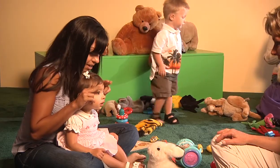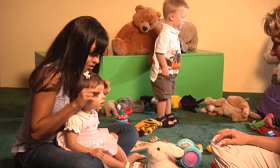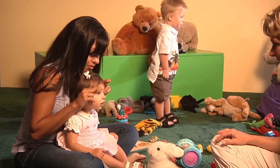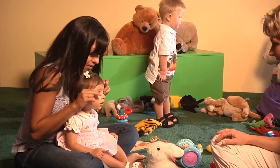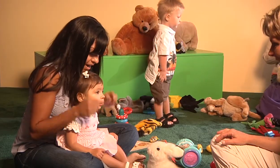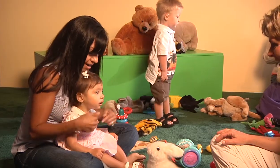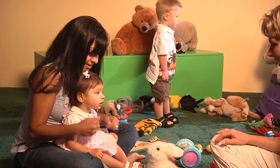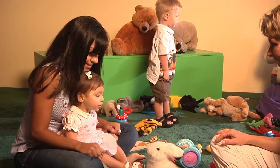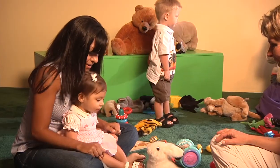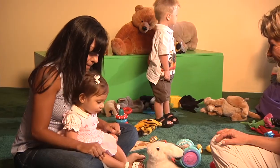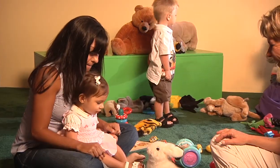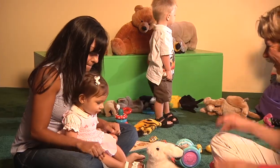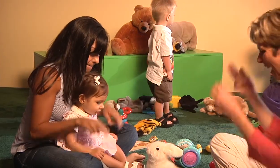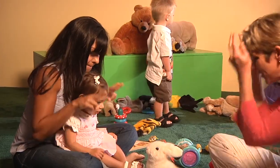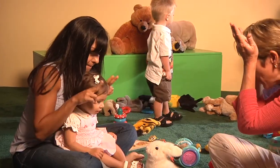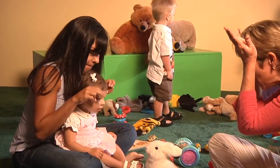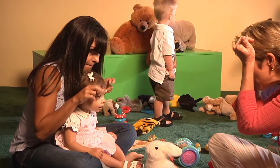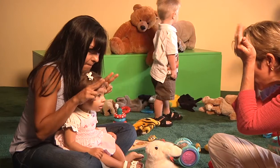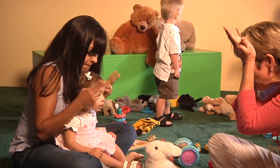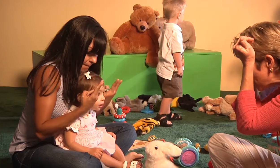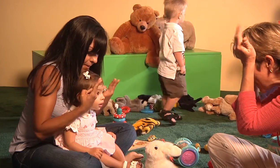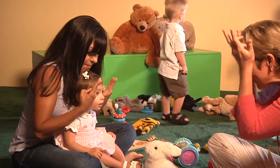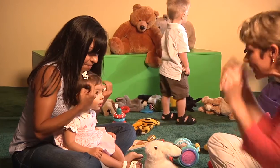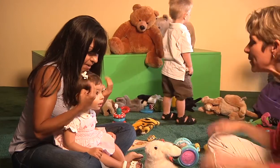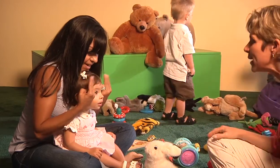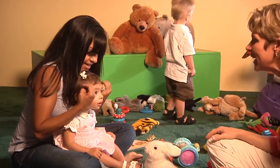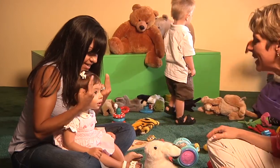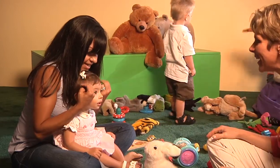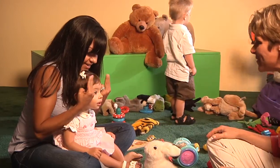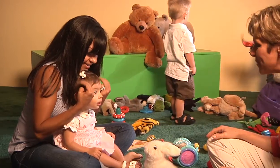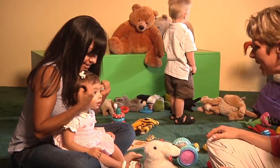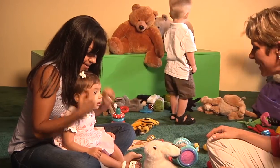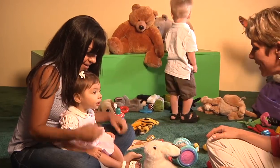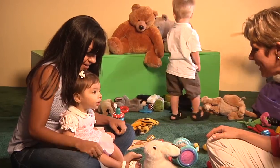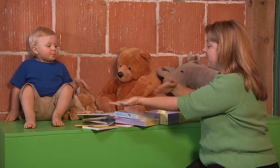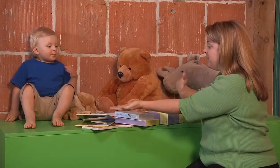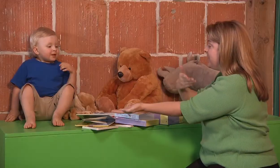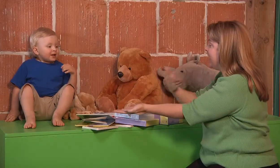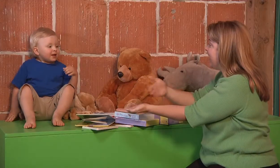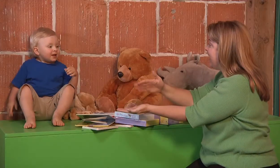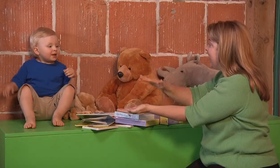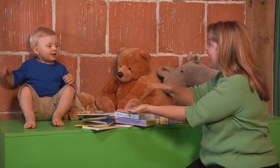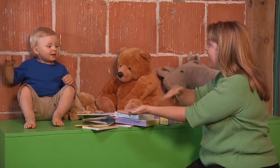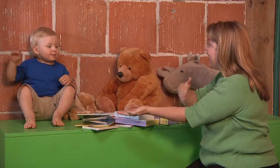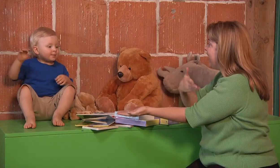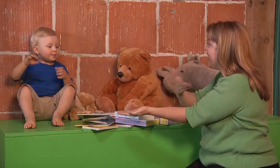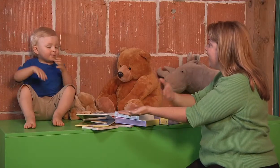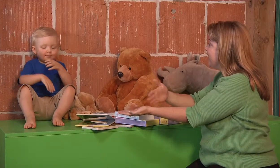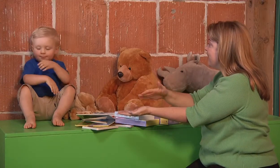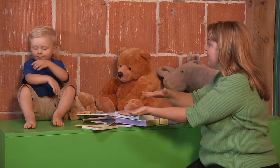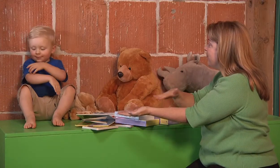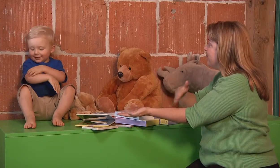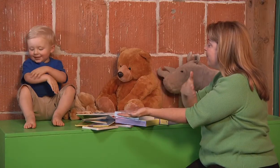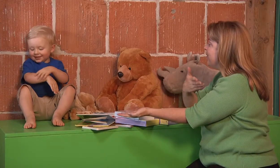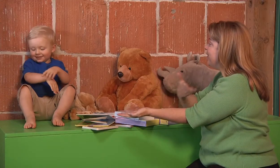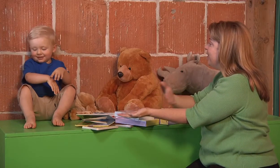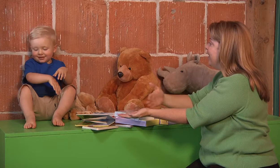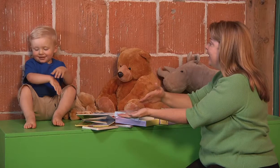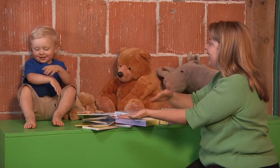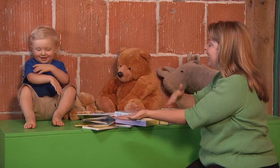in my classes come as early as 6 months of age, and by the end of the 12 weekly classes, most of them are already starting to sign back. Babies who start